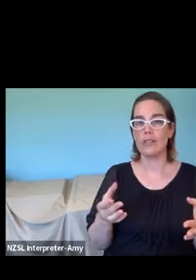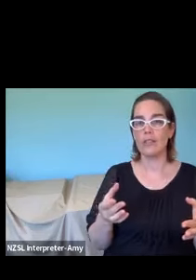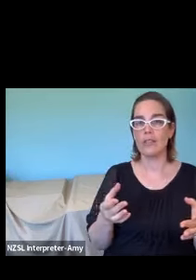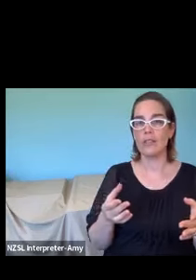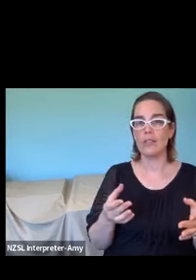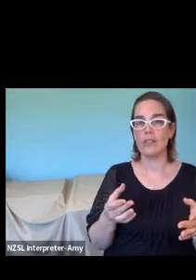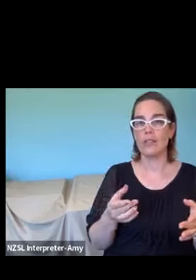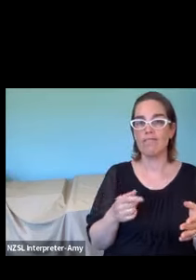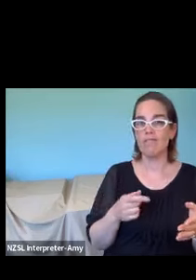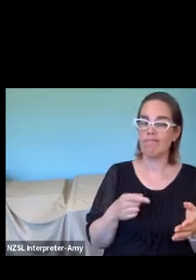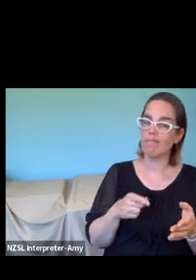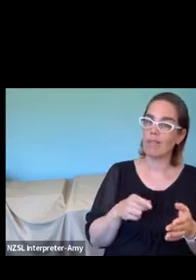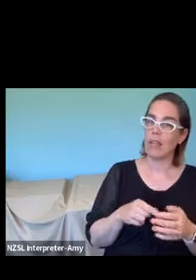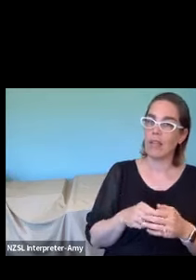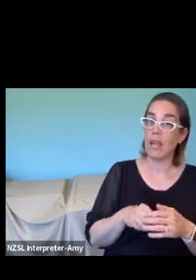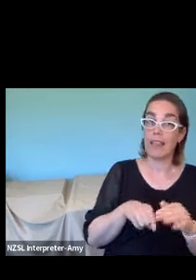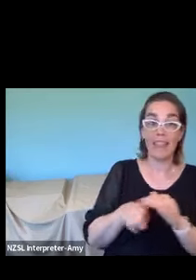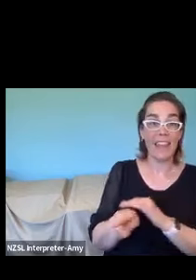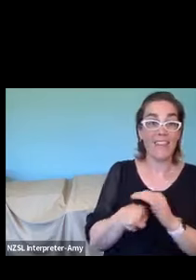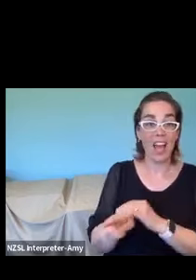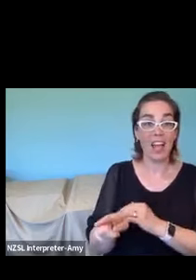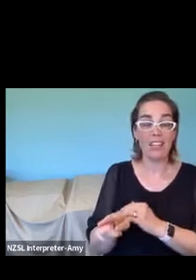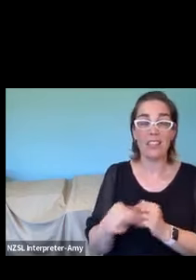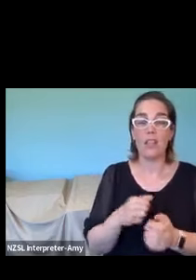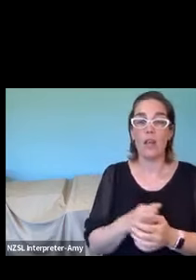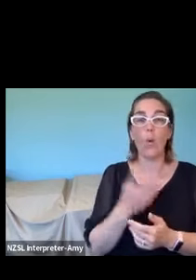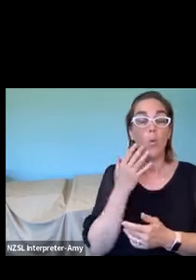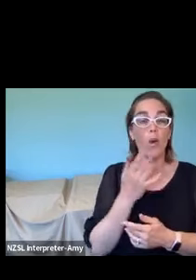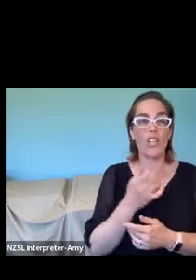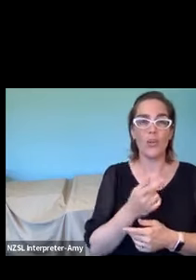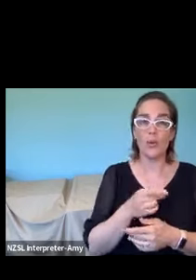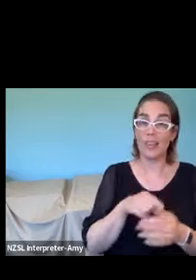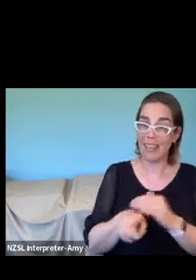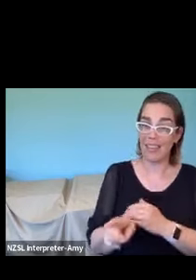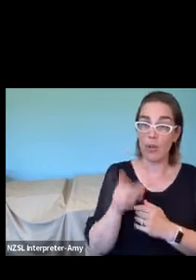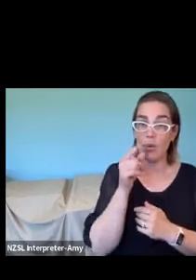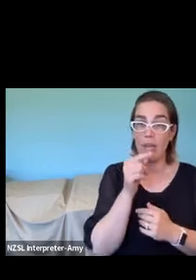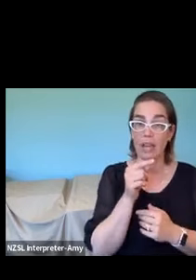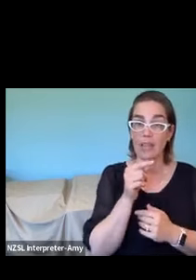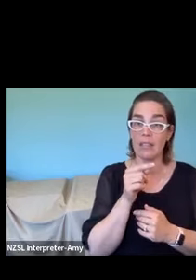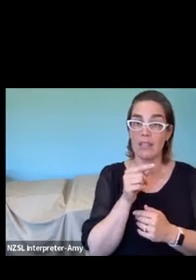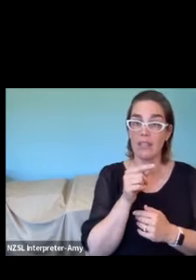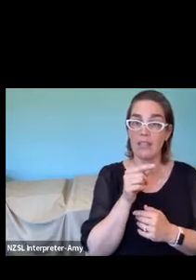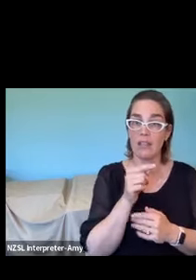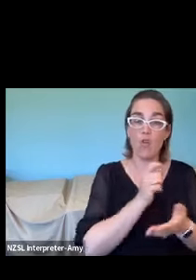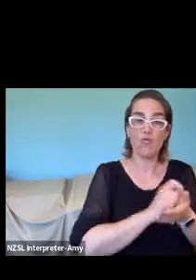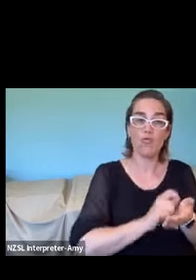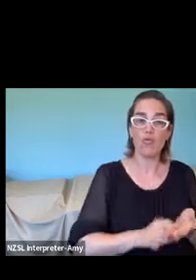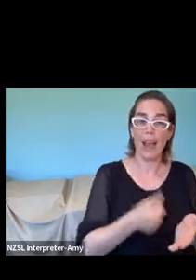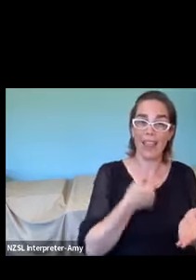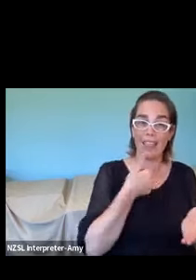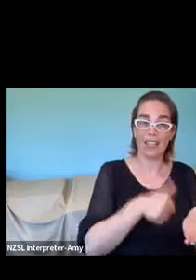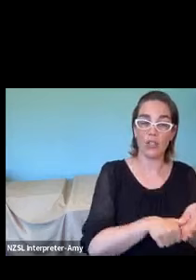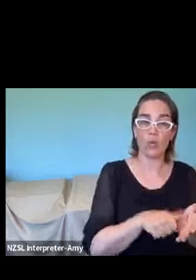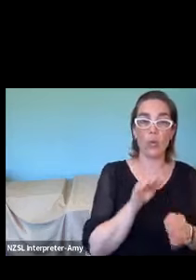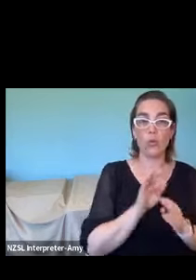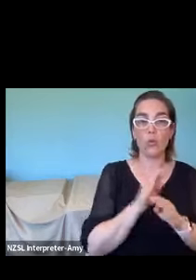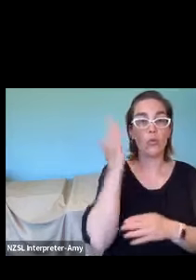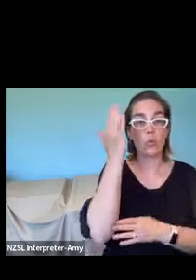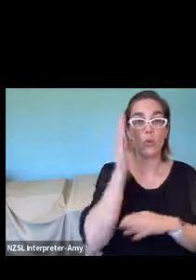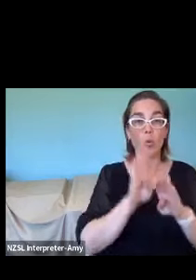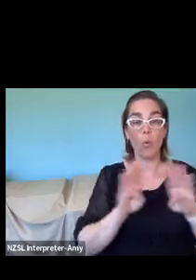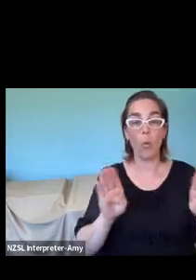school board, you can write a letter to MOE, but other than that, the only lever is the ombudsman, which is a 2-3 year process.